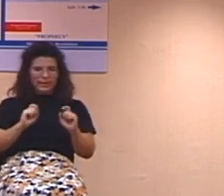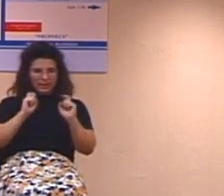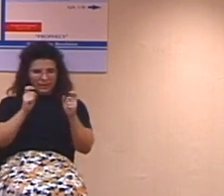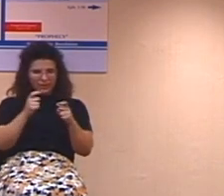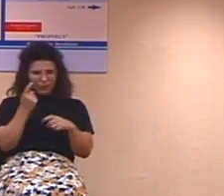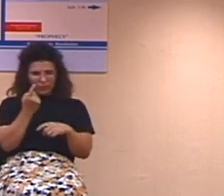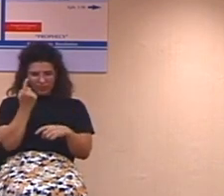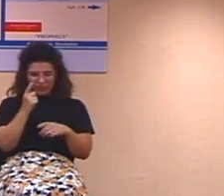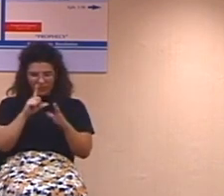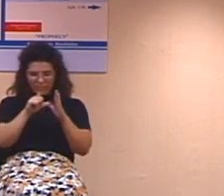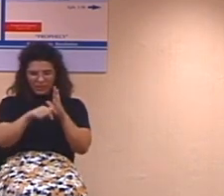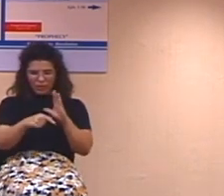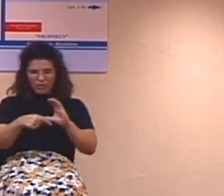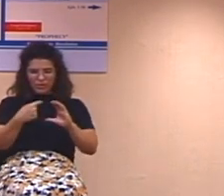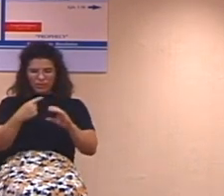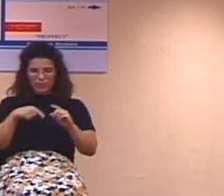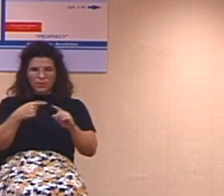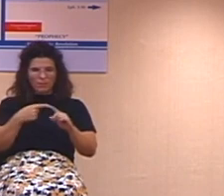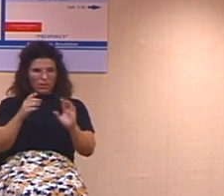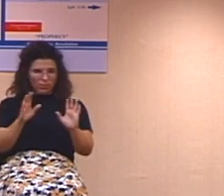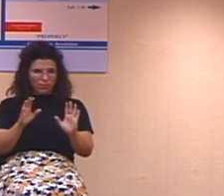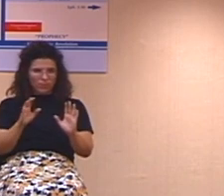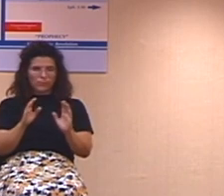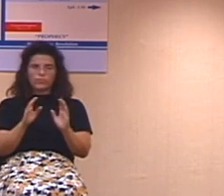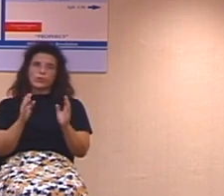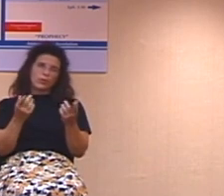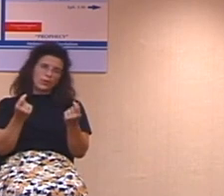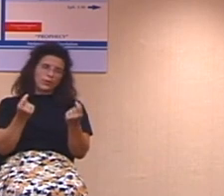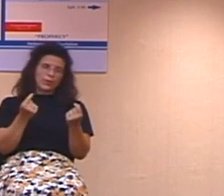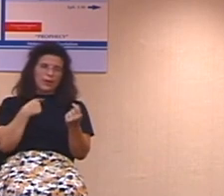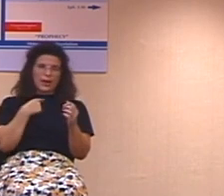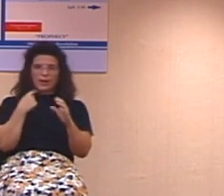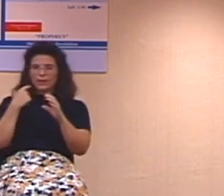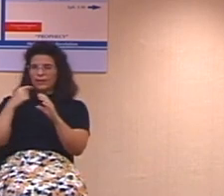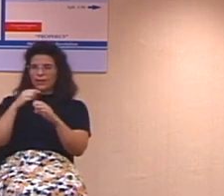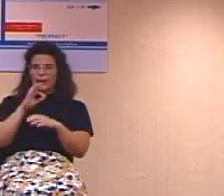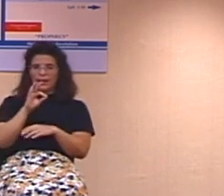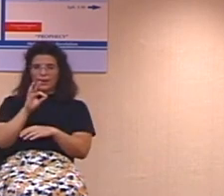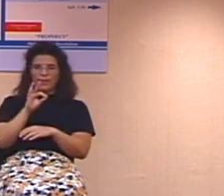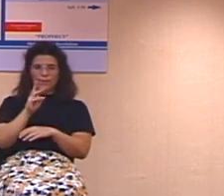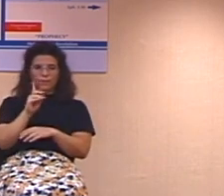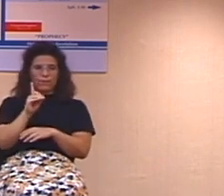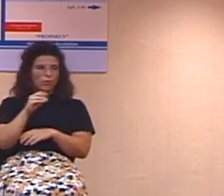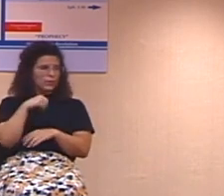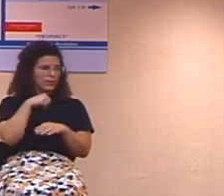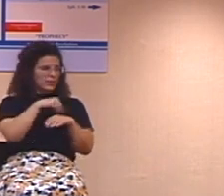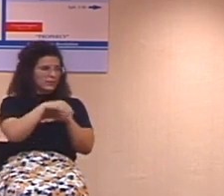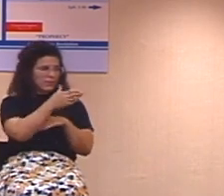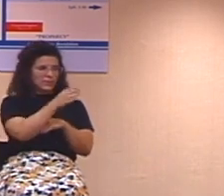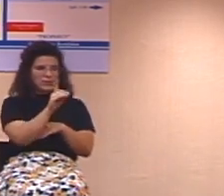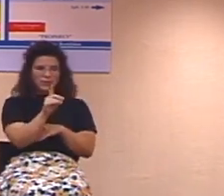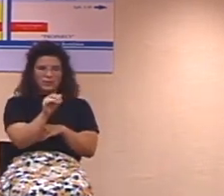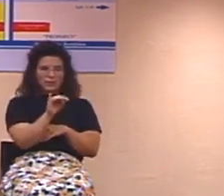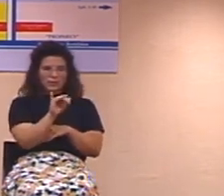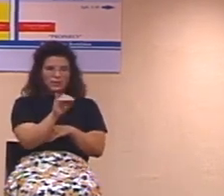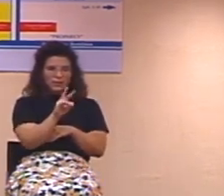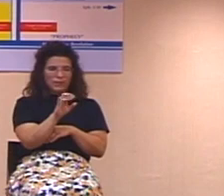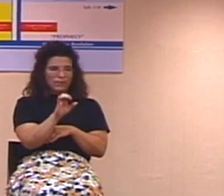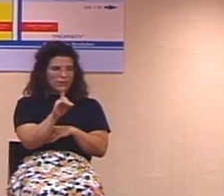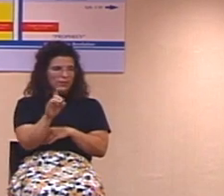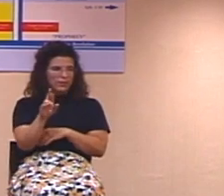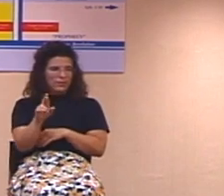later to email me over. You know what I do? I forward them to David Reed. So I just forward